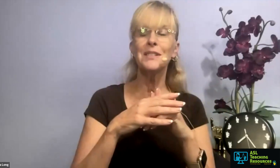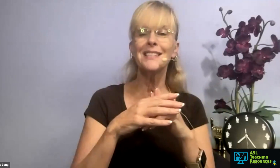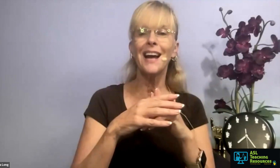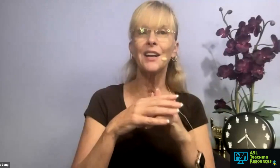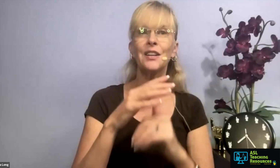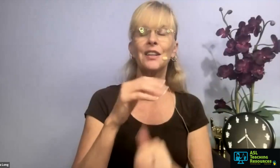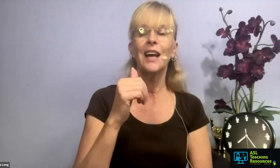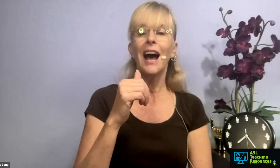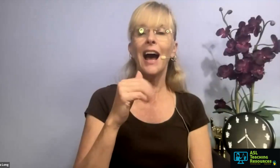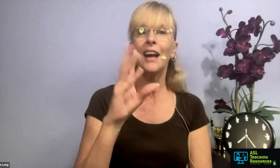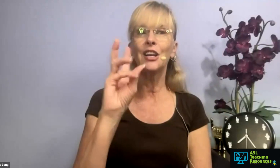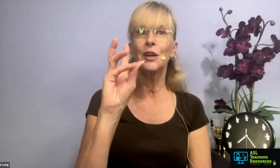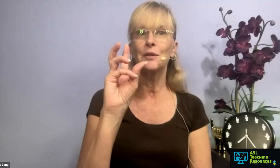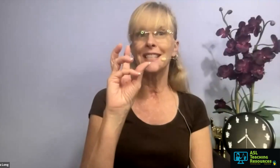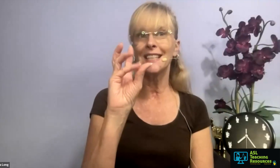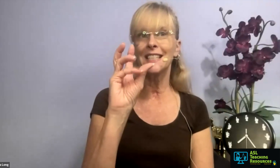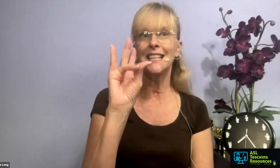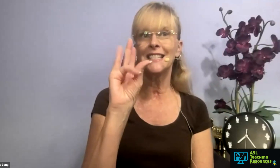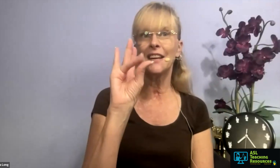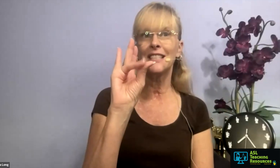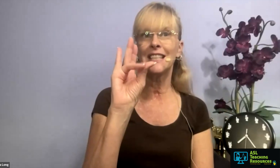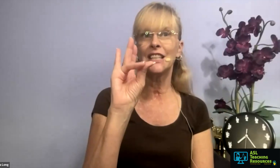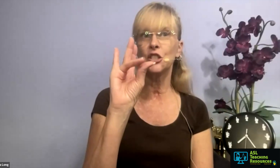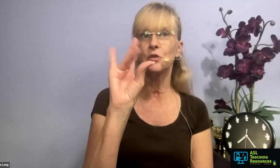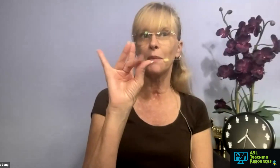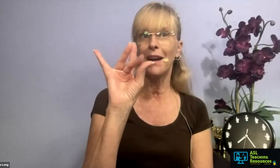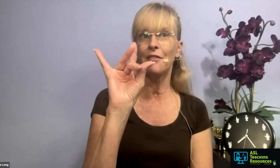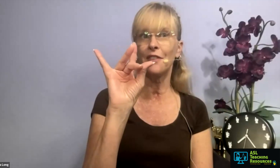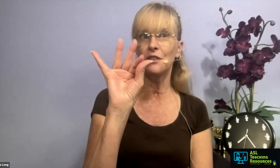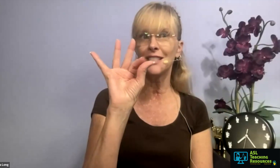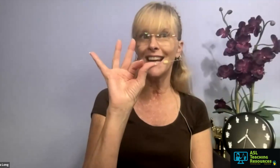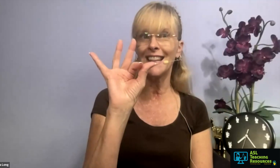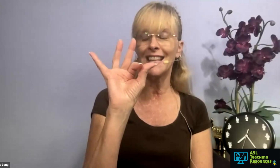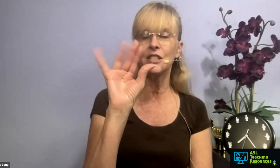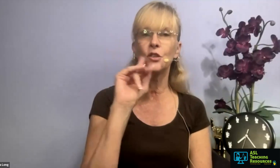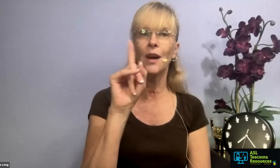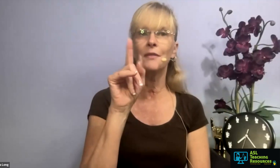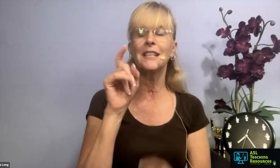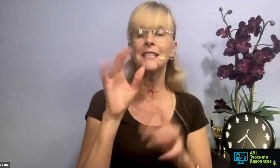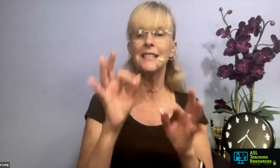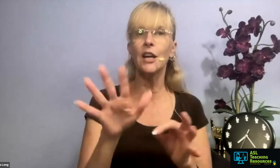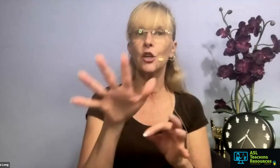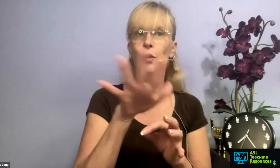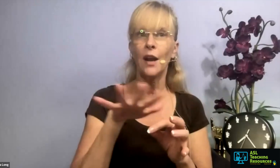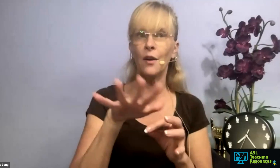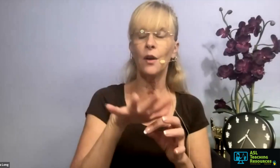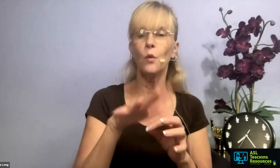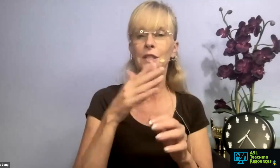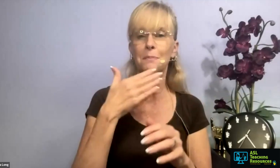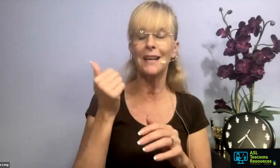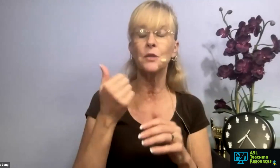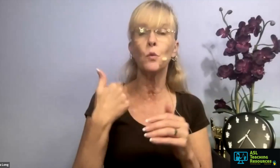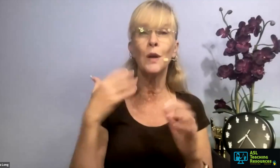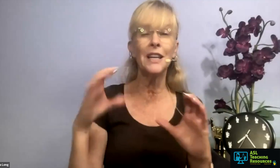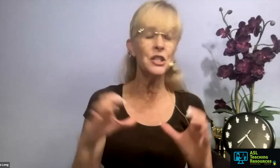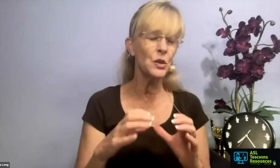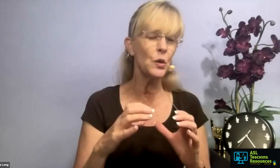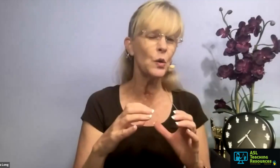I could go 16, 17, just rub my fingers like this. So you have to decide your area, what's best. We do